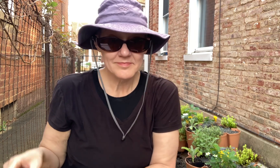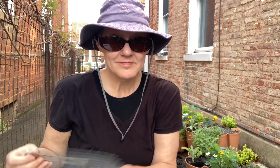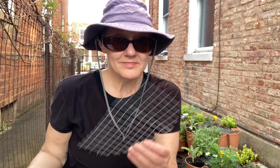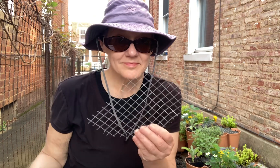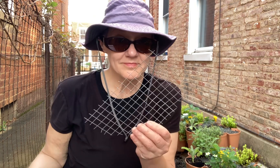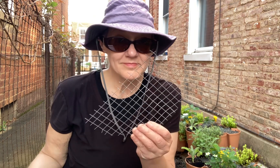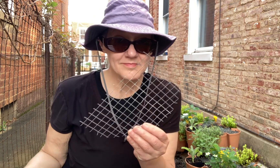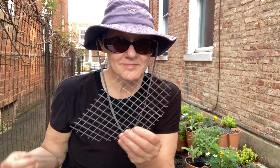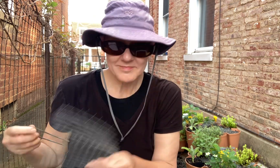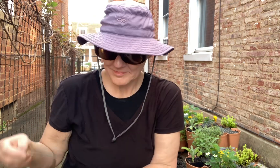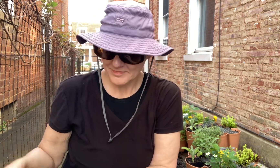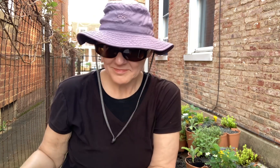like this piece.